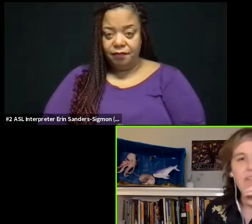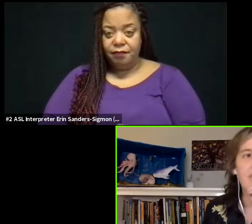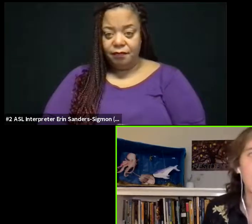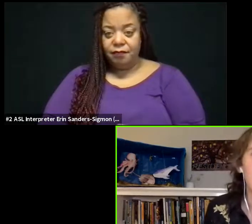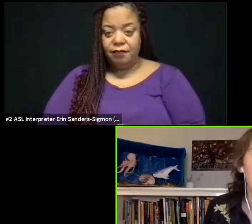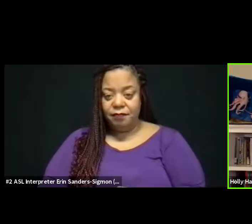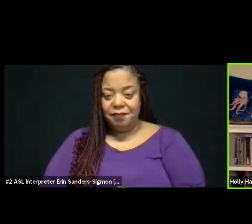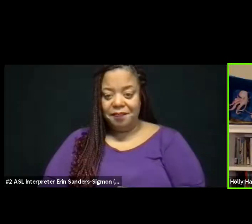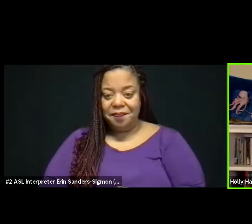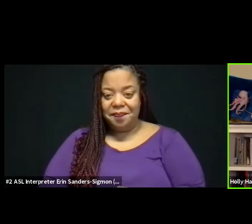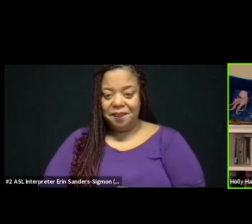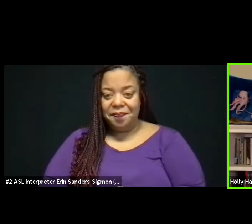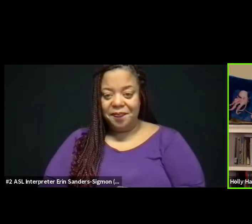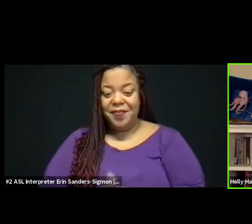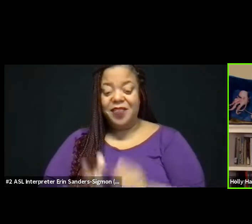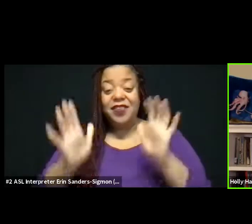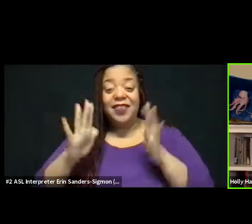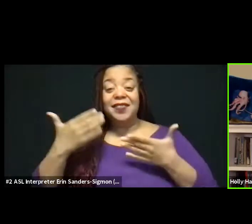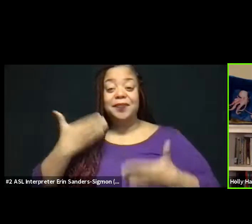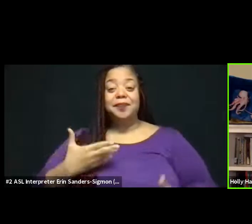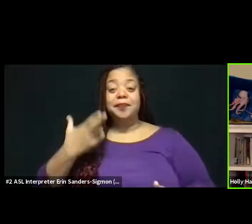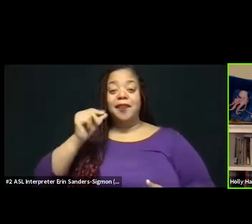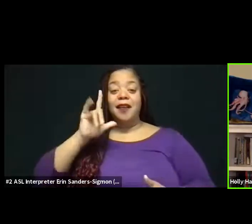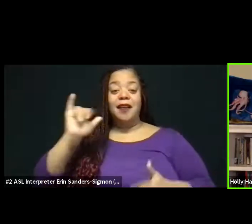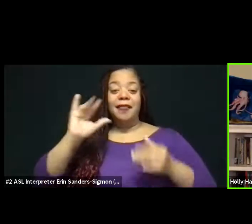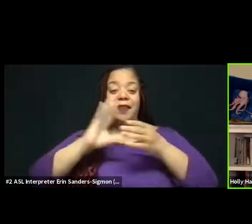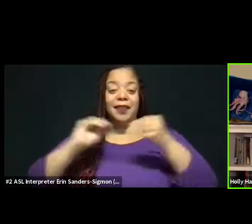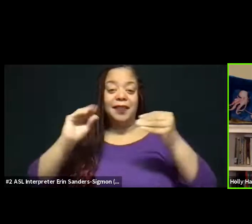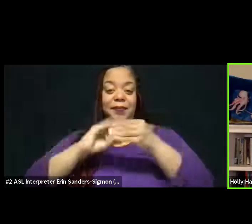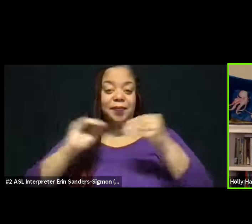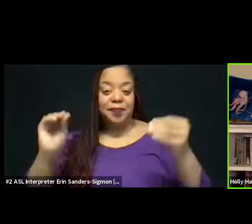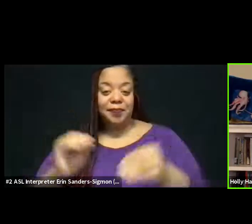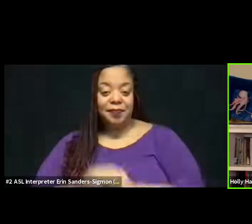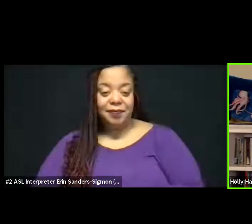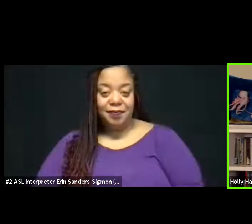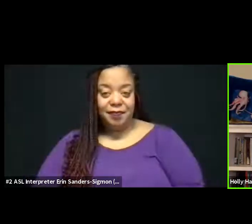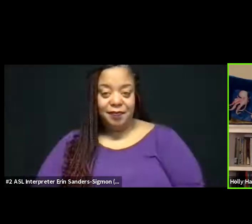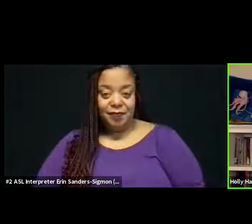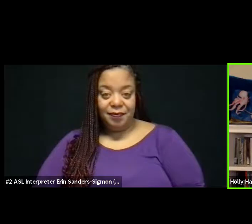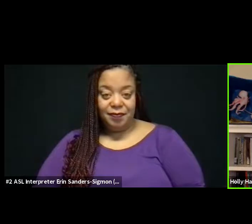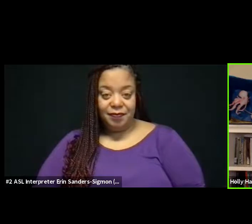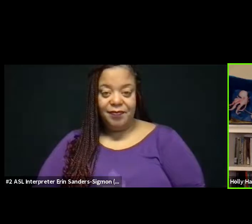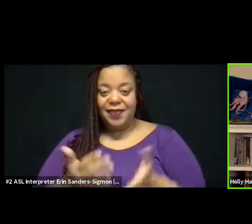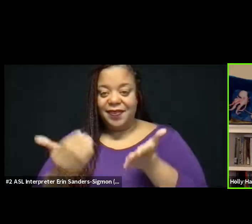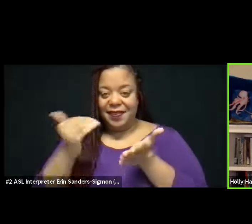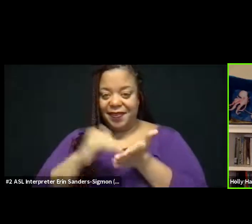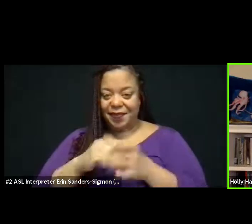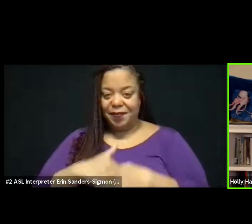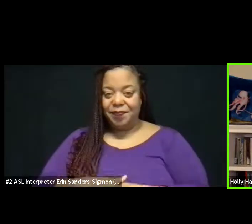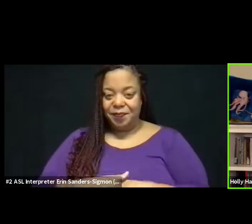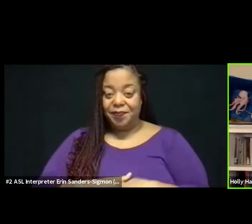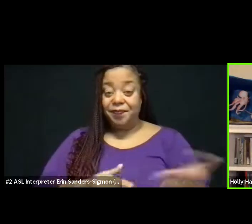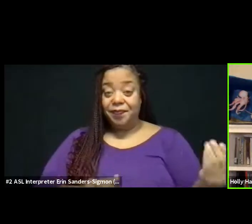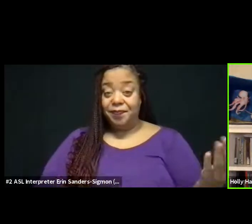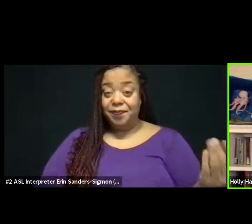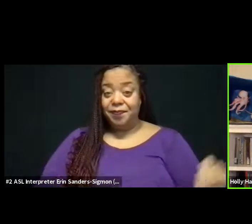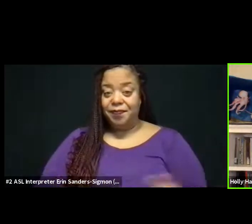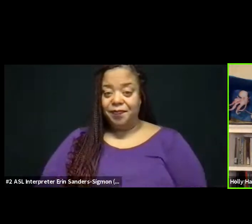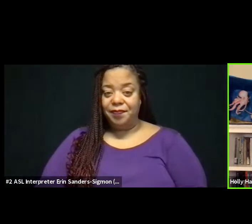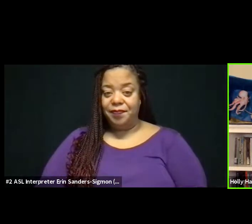I want to lift up the focus that Osceola was talking about relationships.